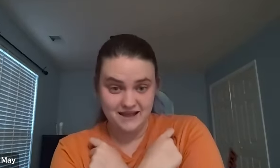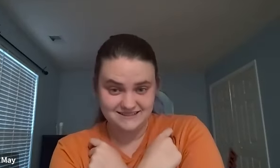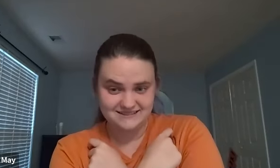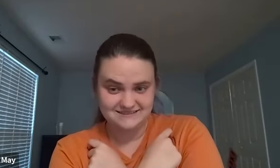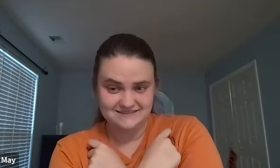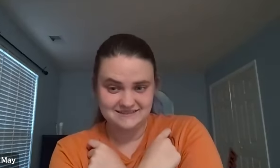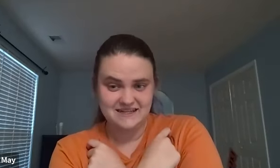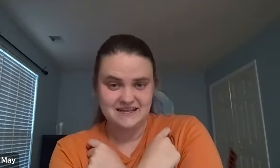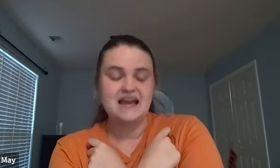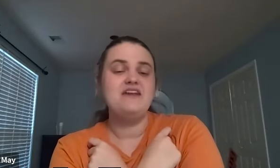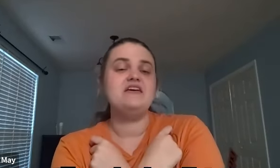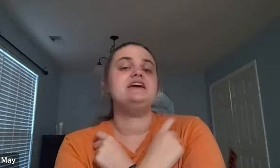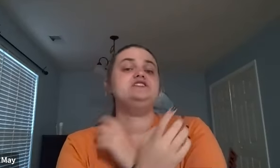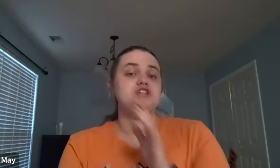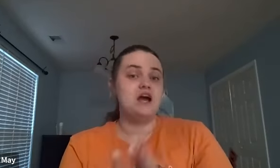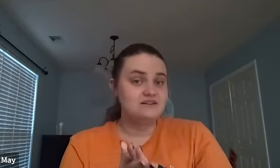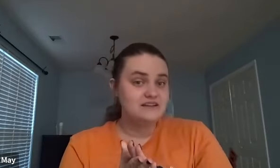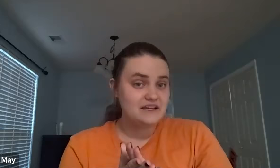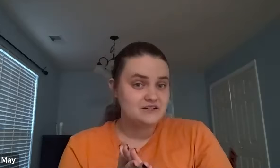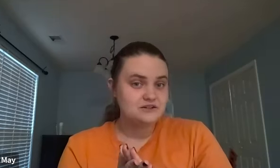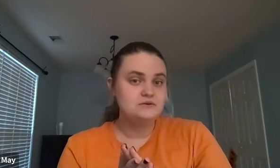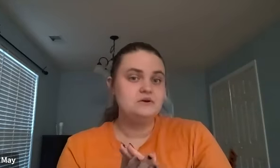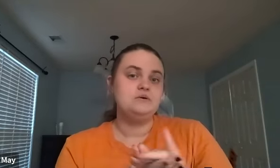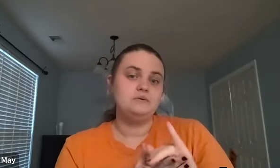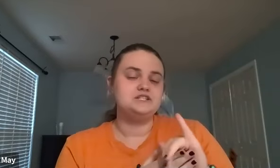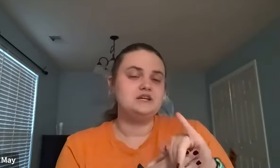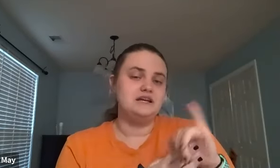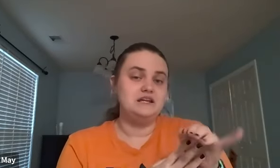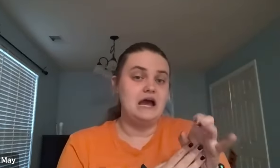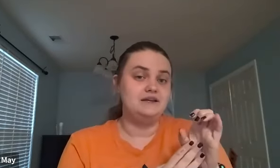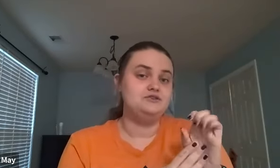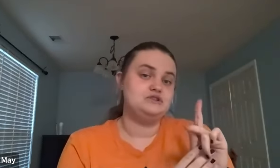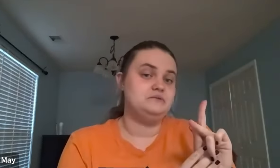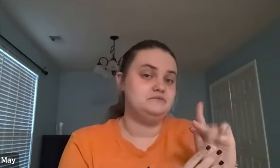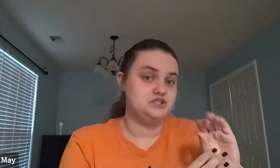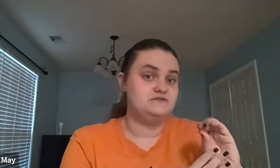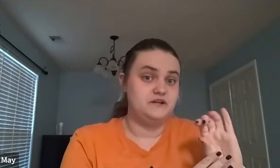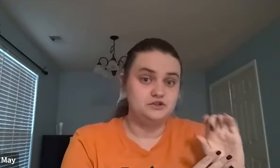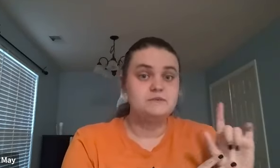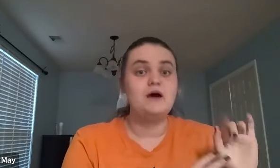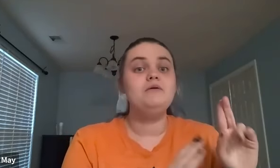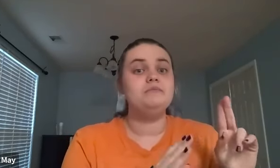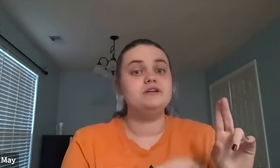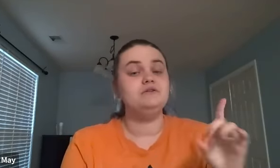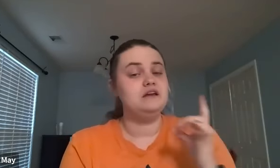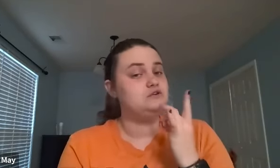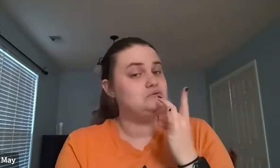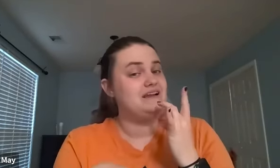Bat. And then jack-o'-lantern, which again, I usually just finger spell, but you can do